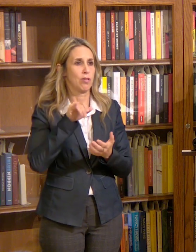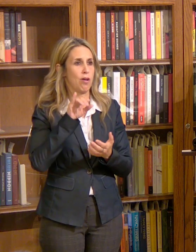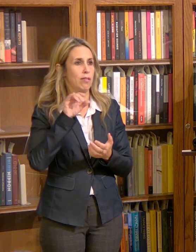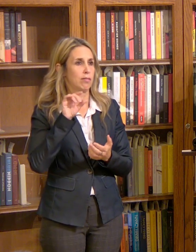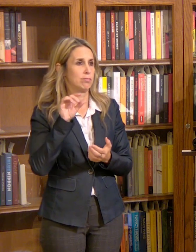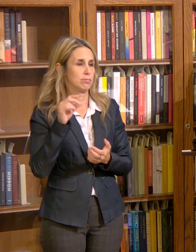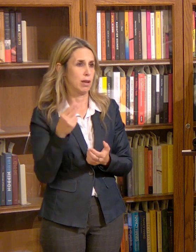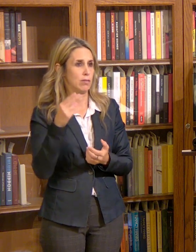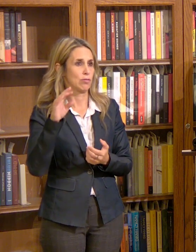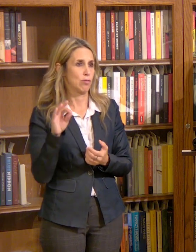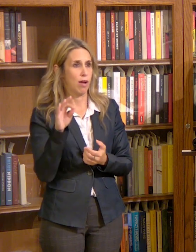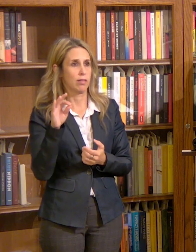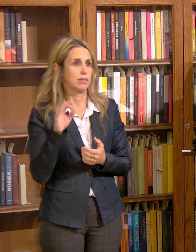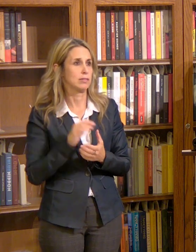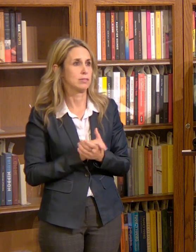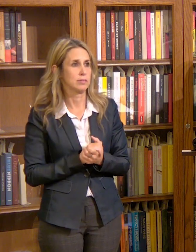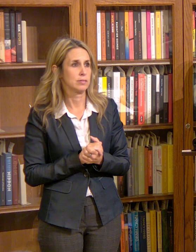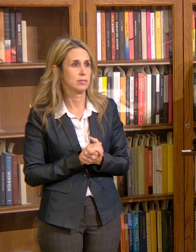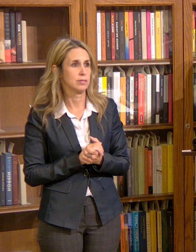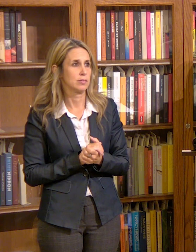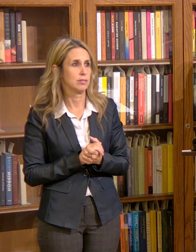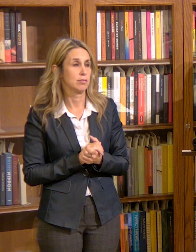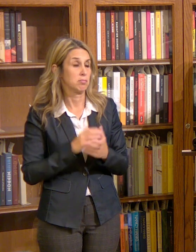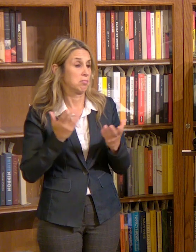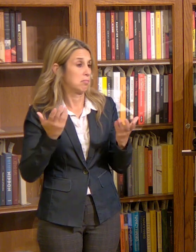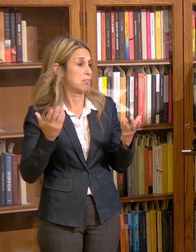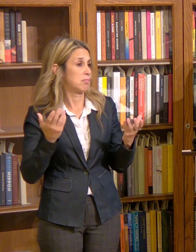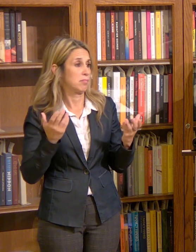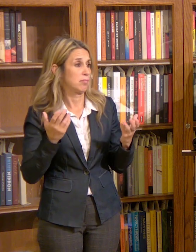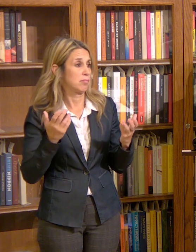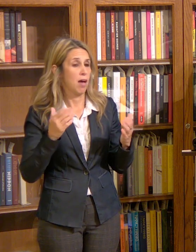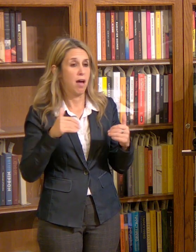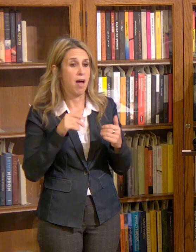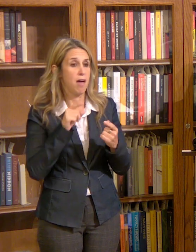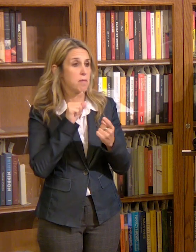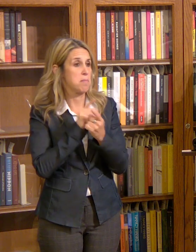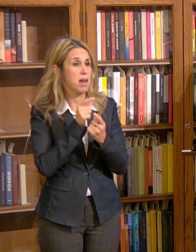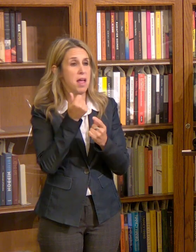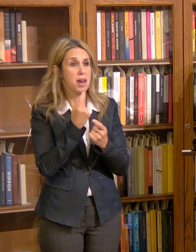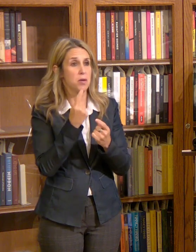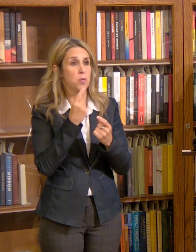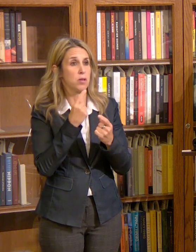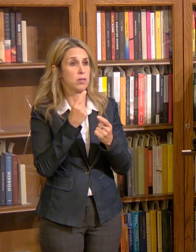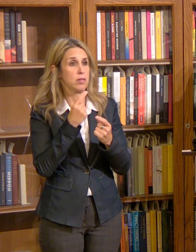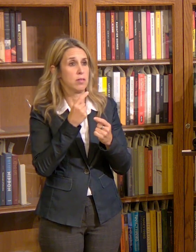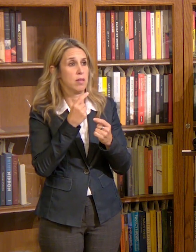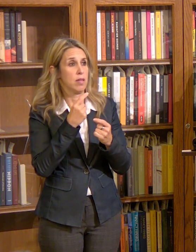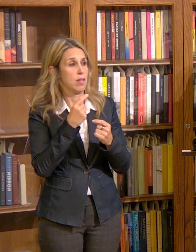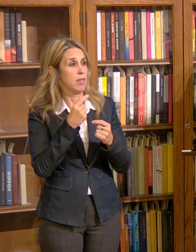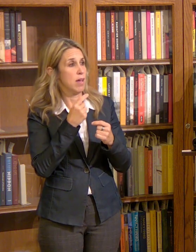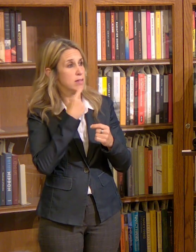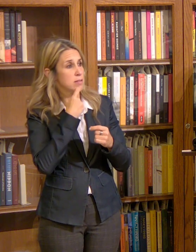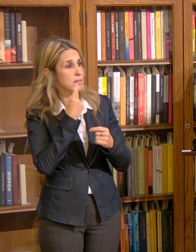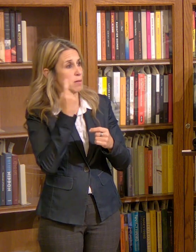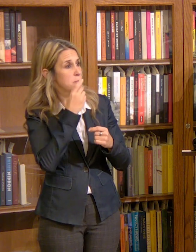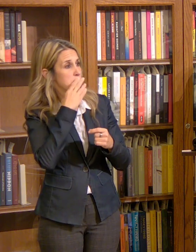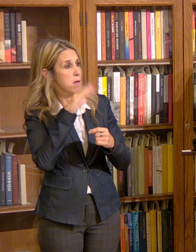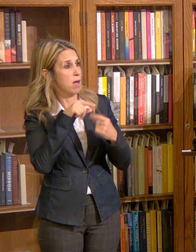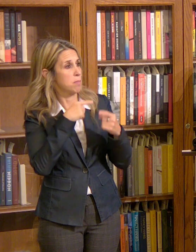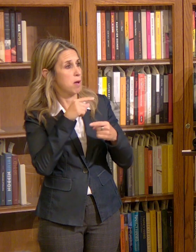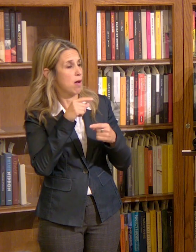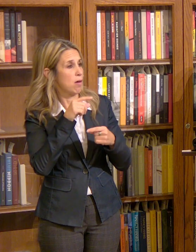I've like I said I've been here 11 years I never met anybody that anything bad to say about Dr